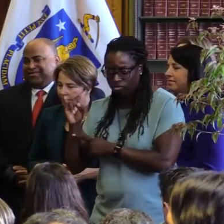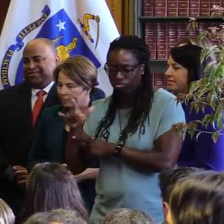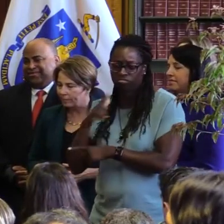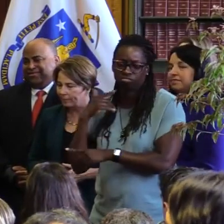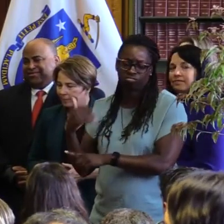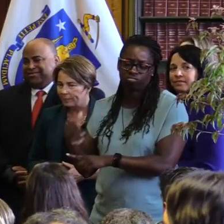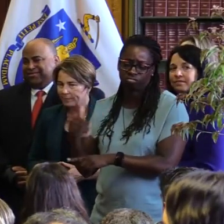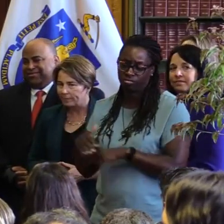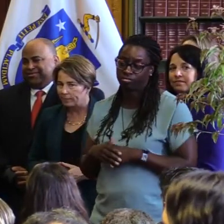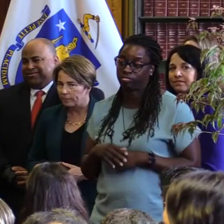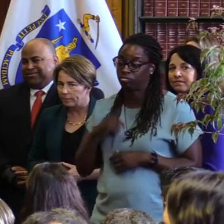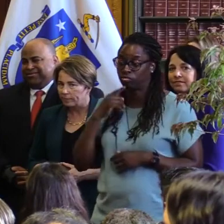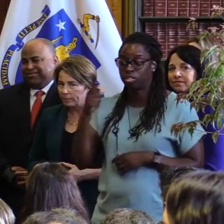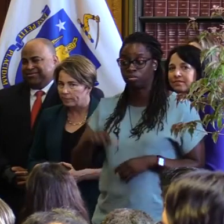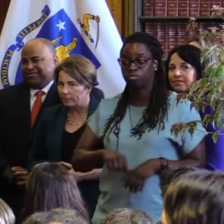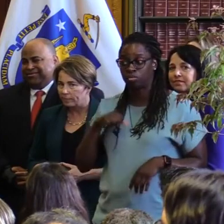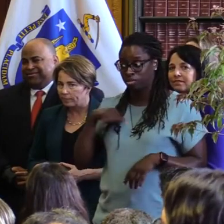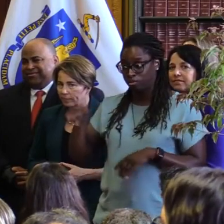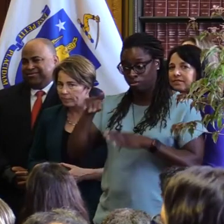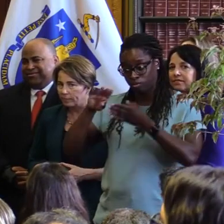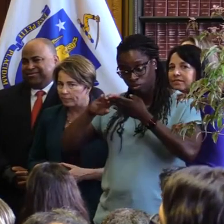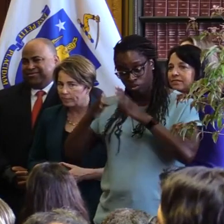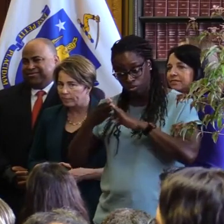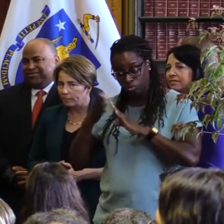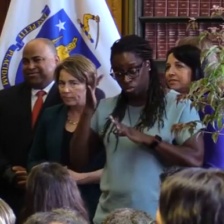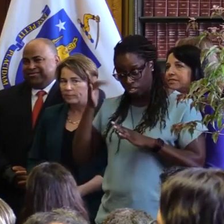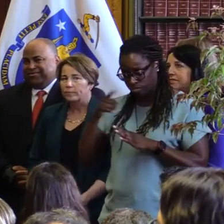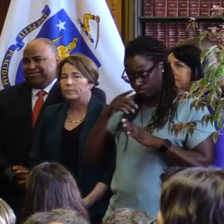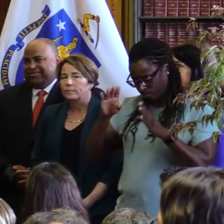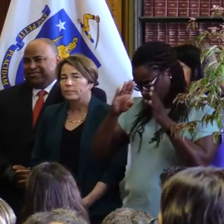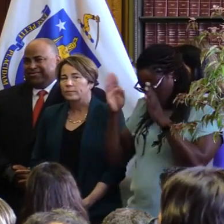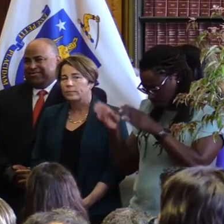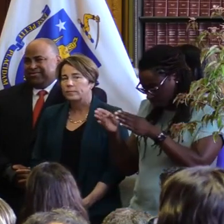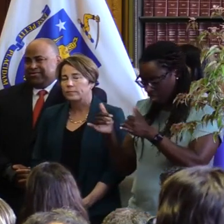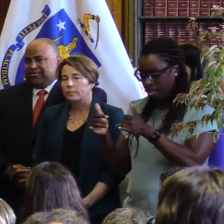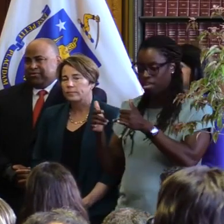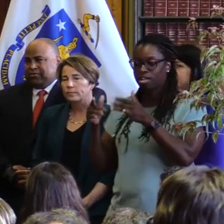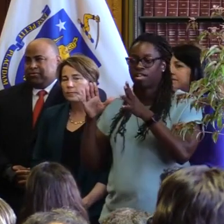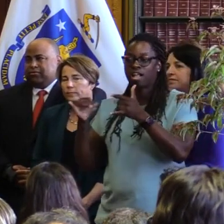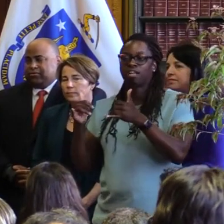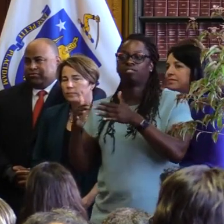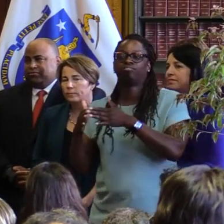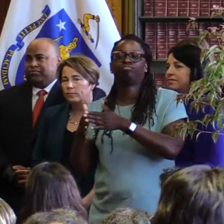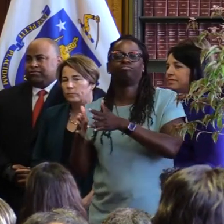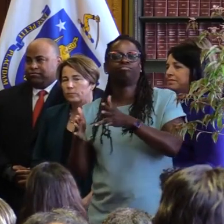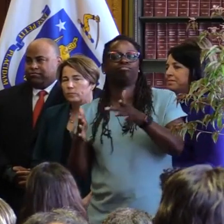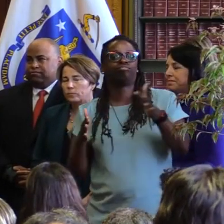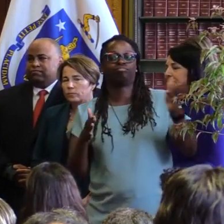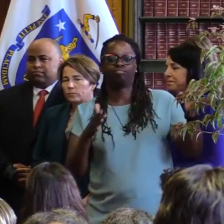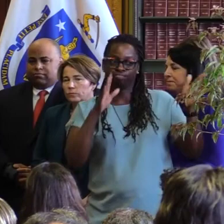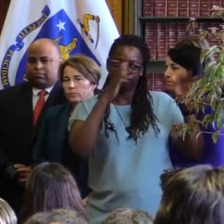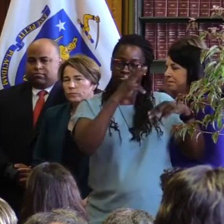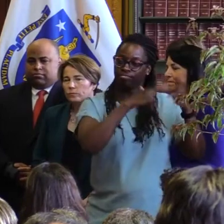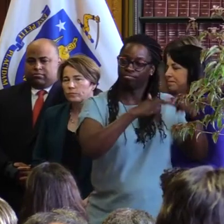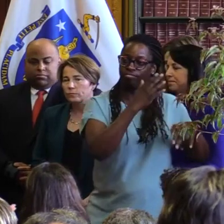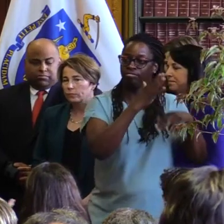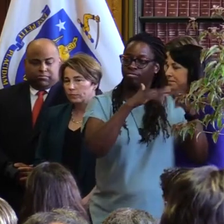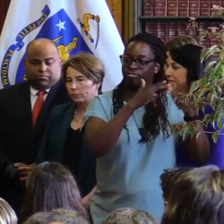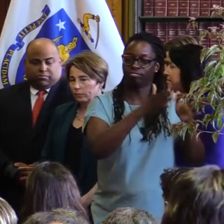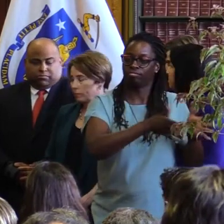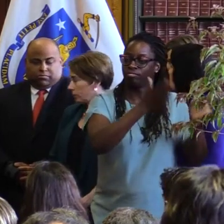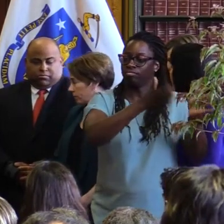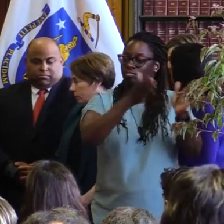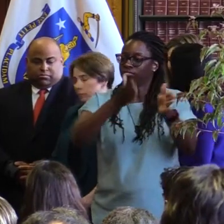we recognize that addressing emissions from existing buildings is the unfinished work before us